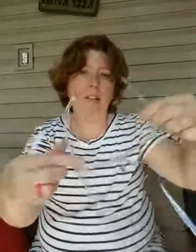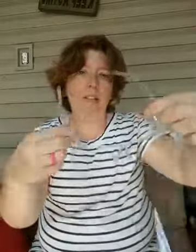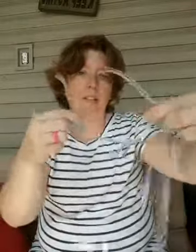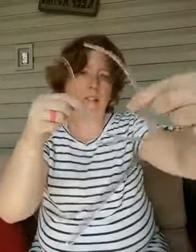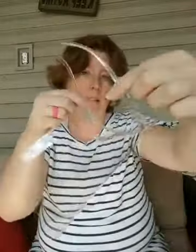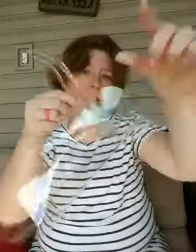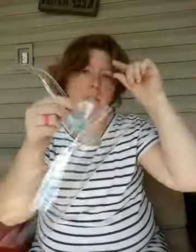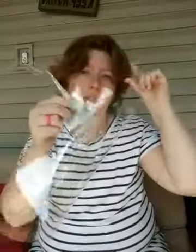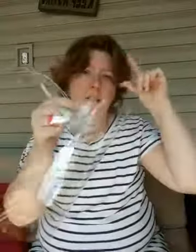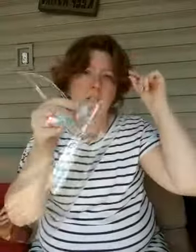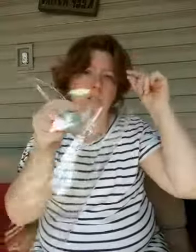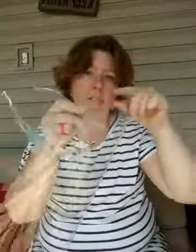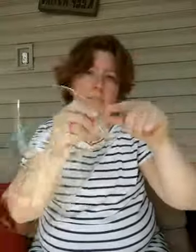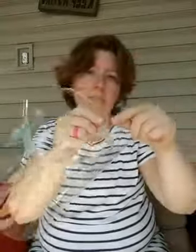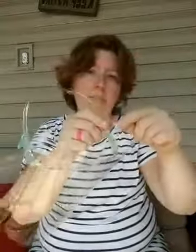glasses.